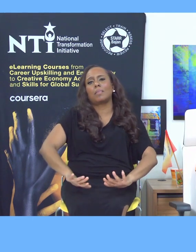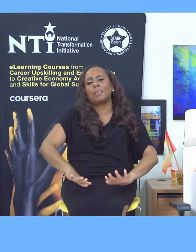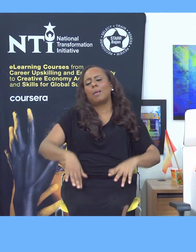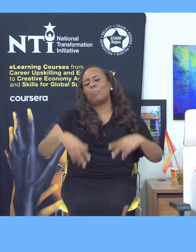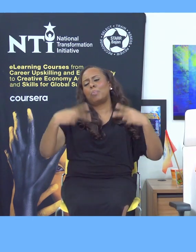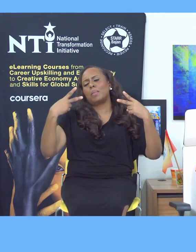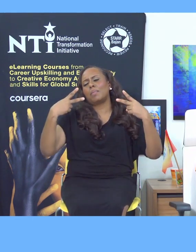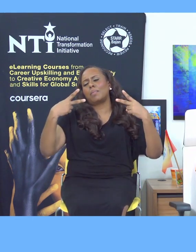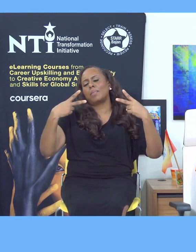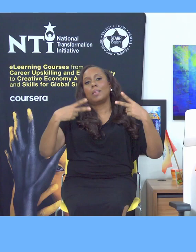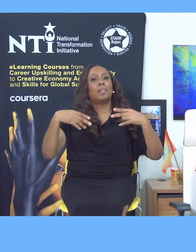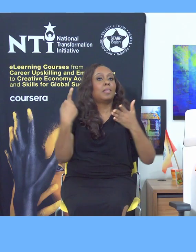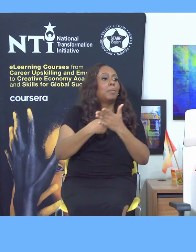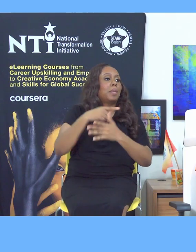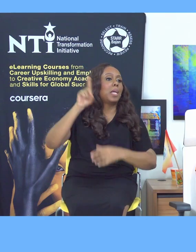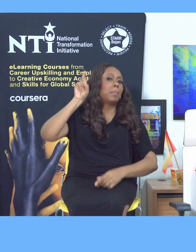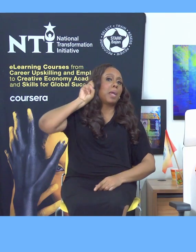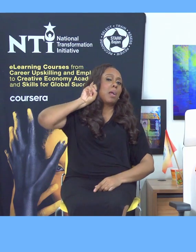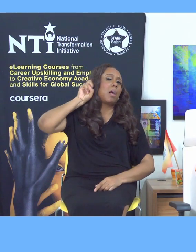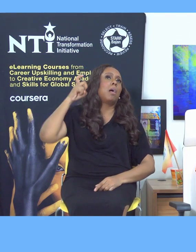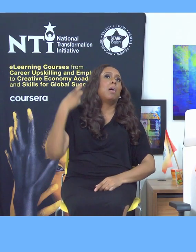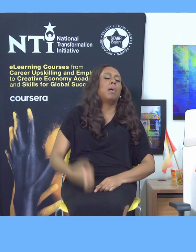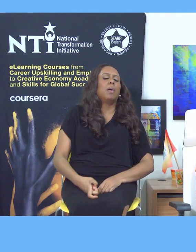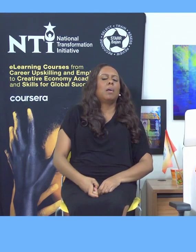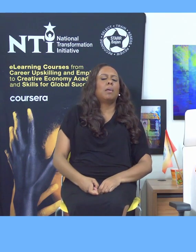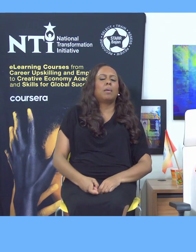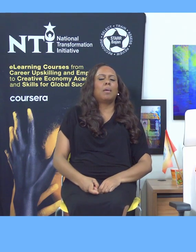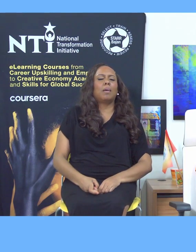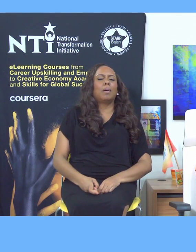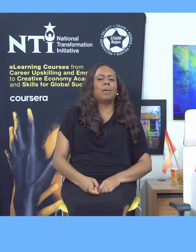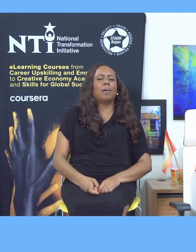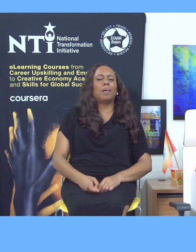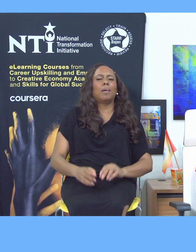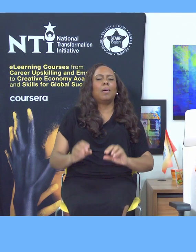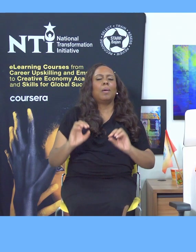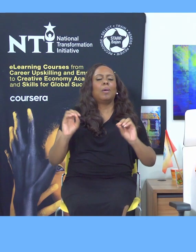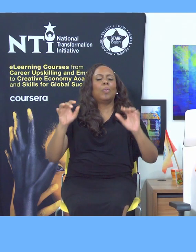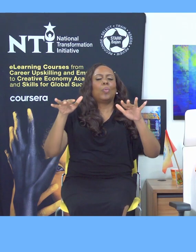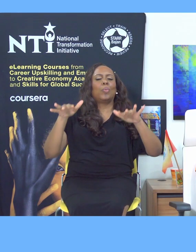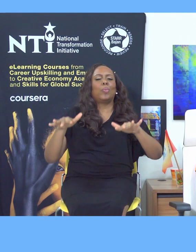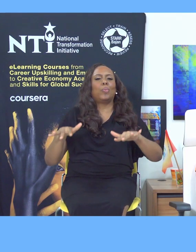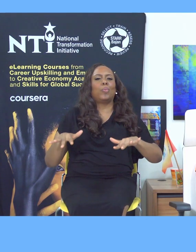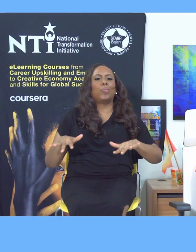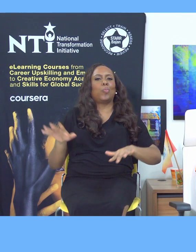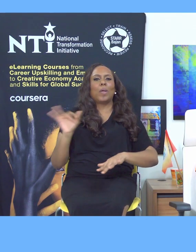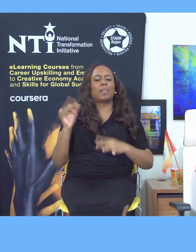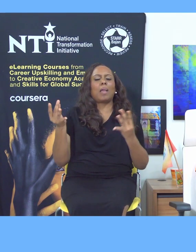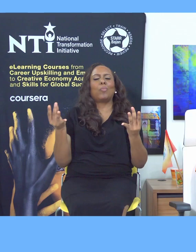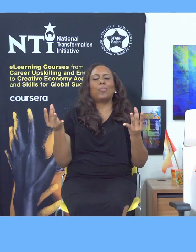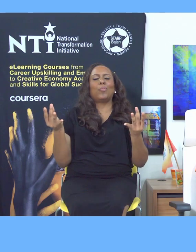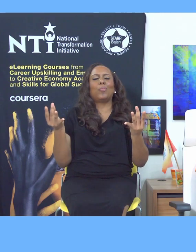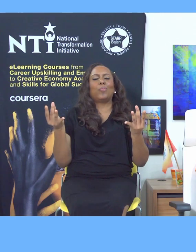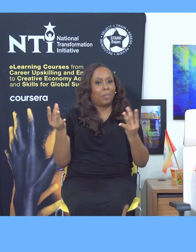So I'll take off my hair and don't listen to anything and just speak. It's like meditating.